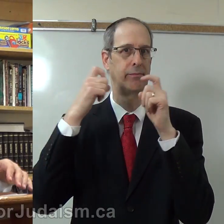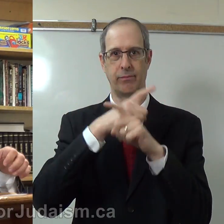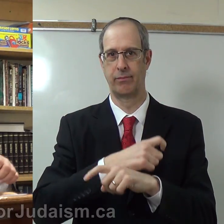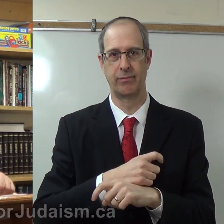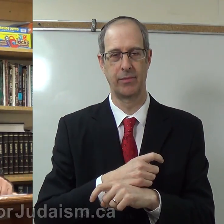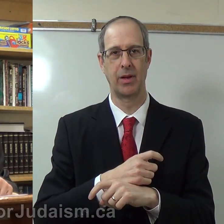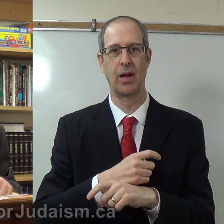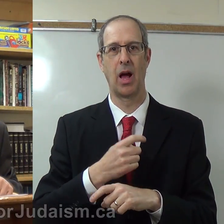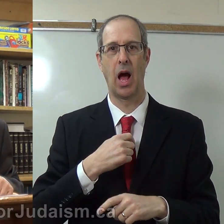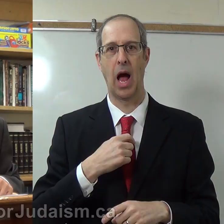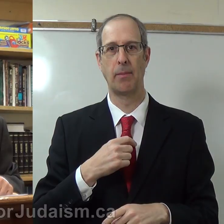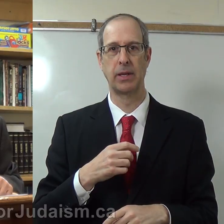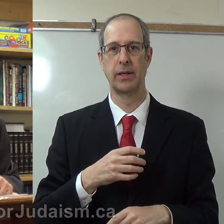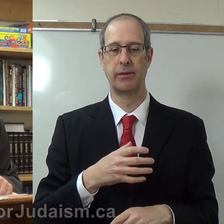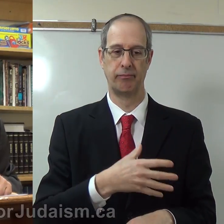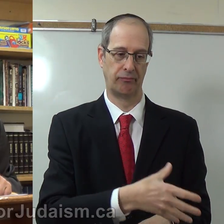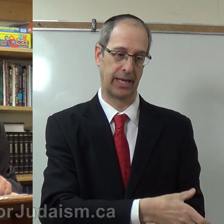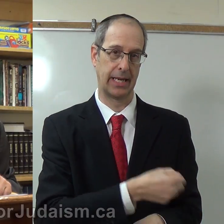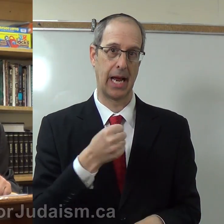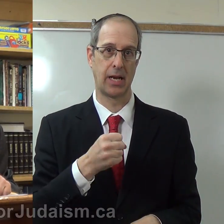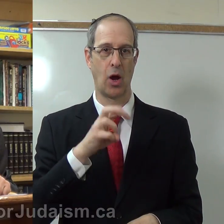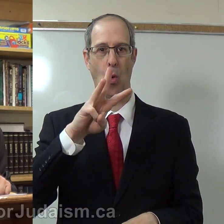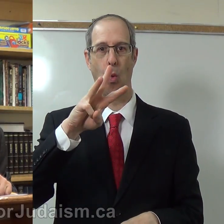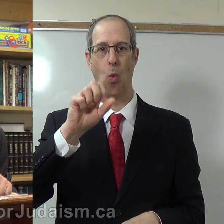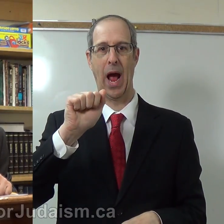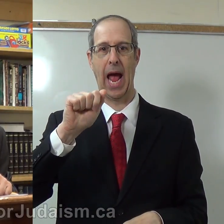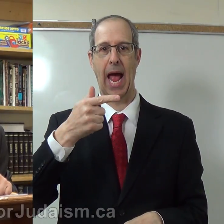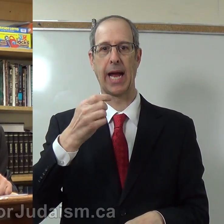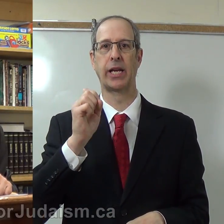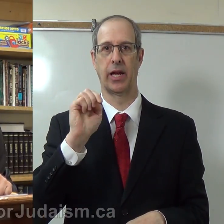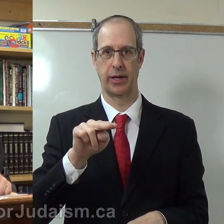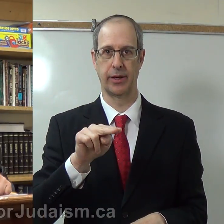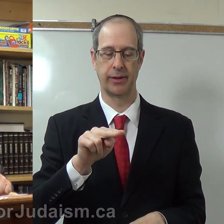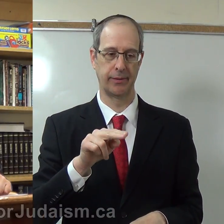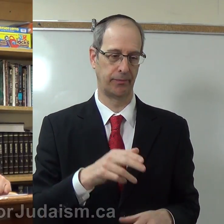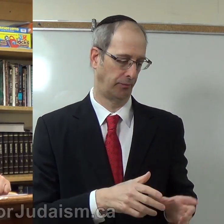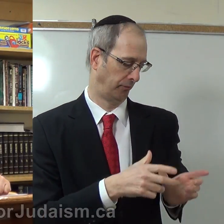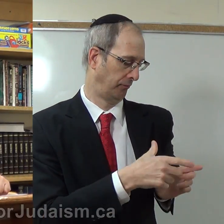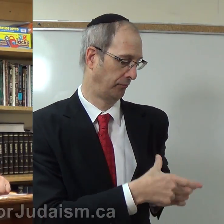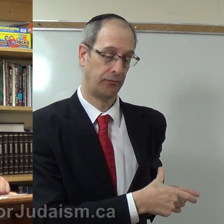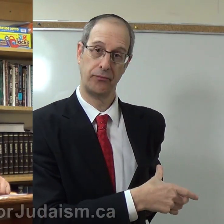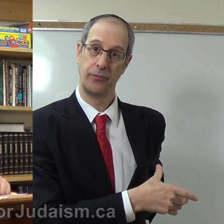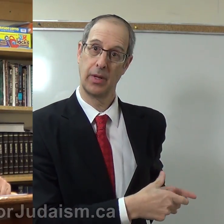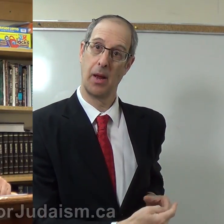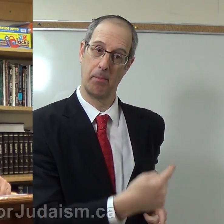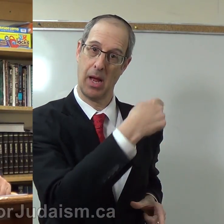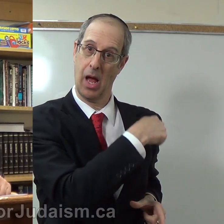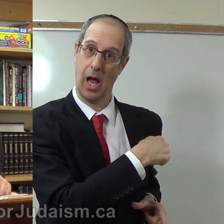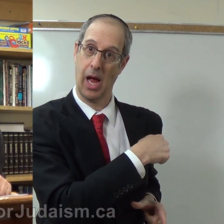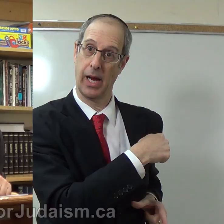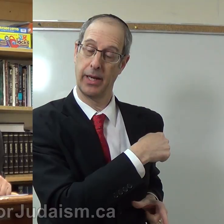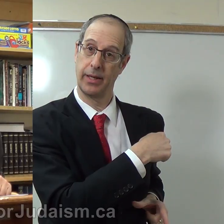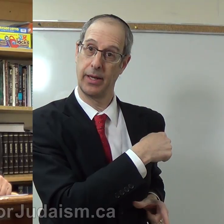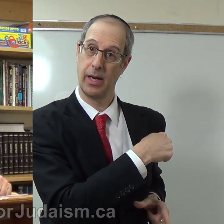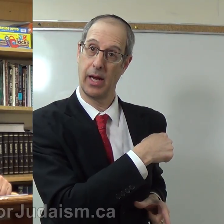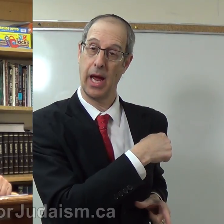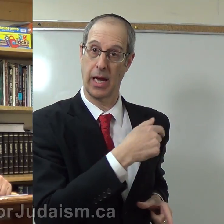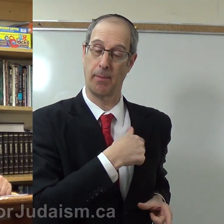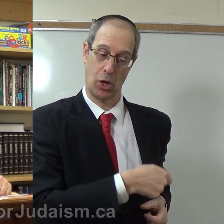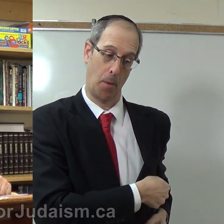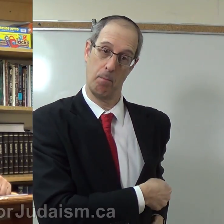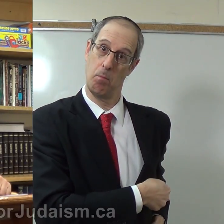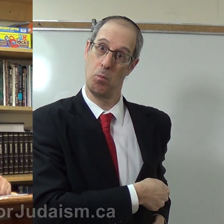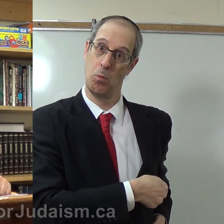I'm going to take a wagon and I'm going to put the wagon behind me and I'm going to drag